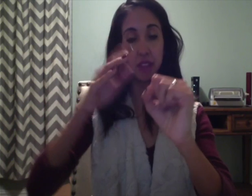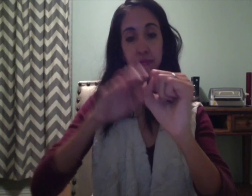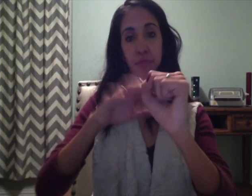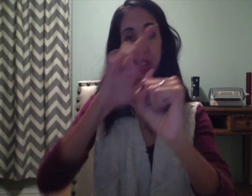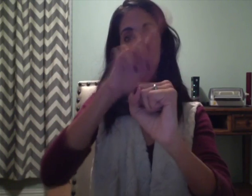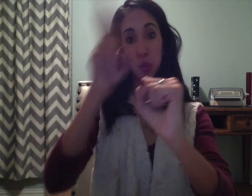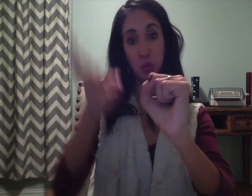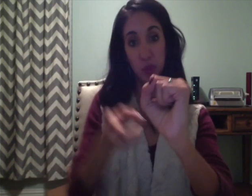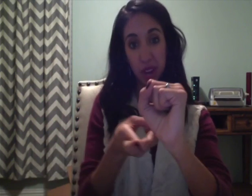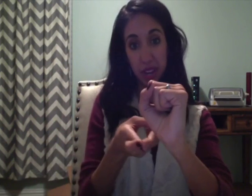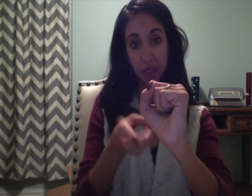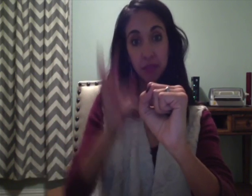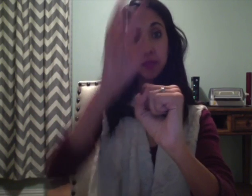So, radiative,